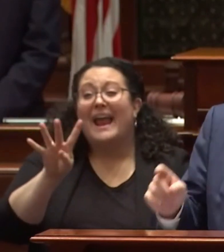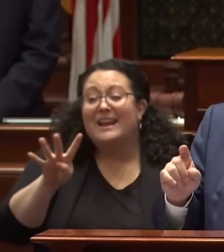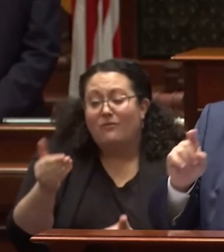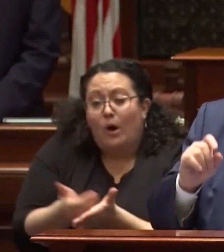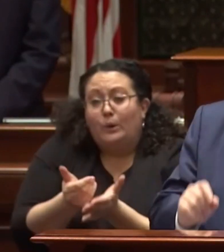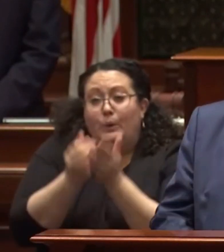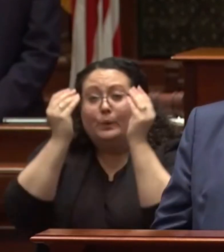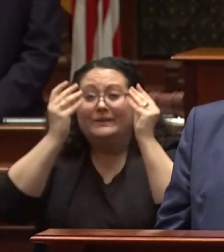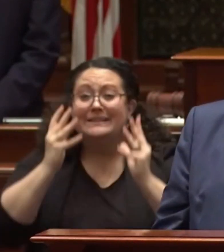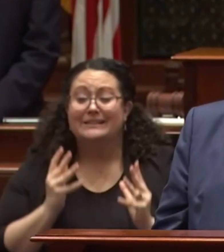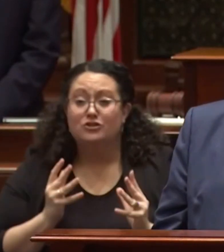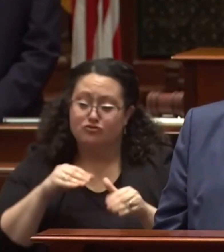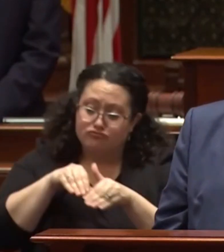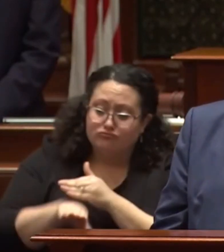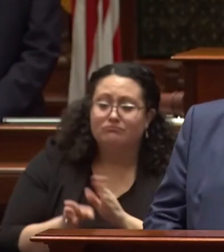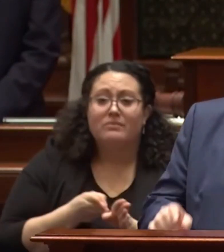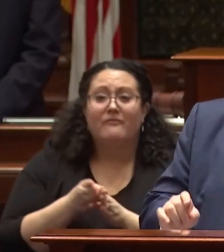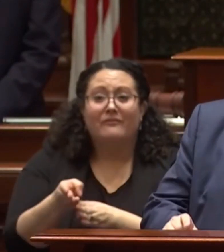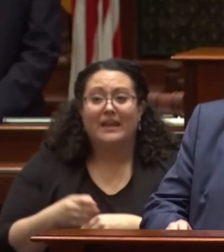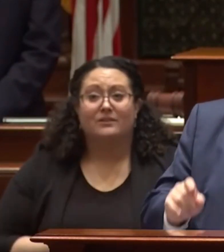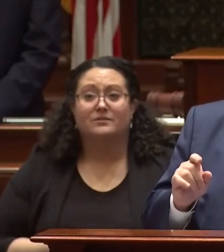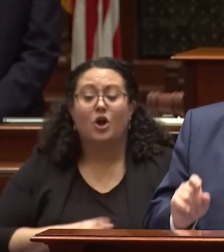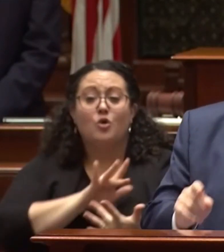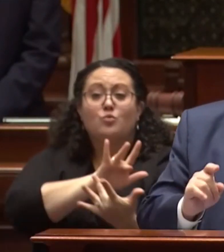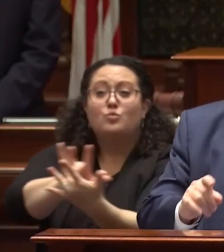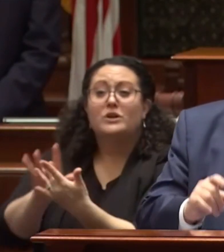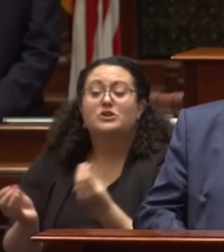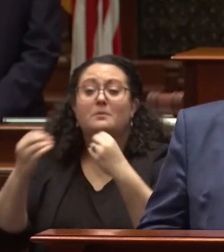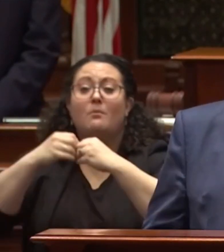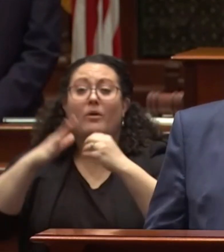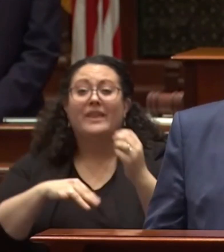5,384 new teachers into the field, reaching more than